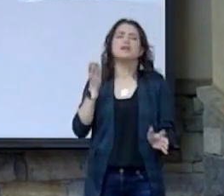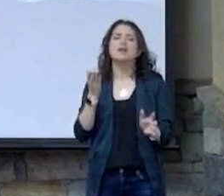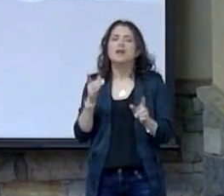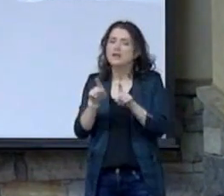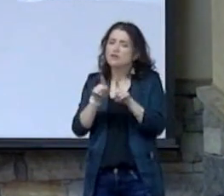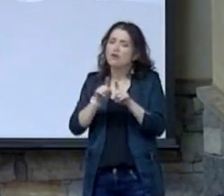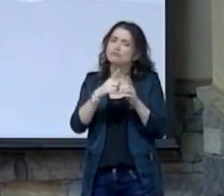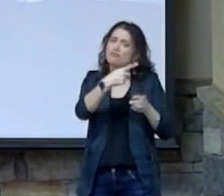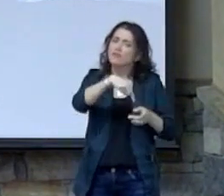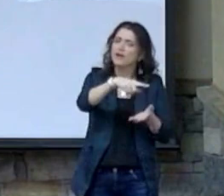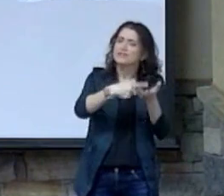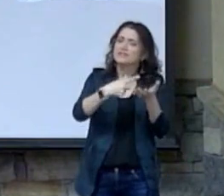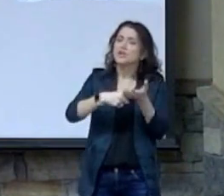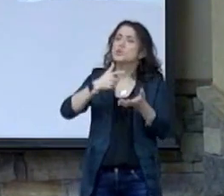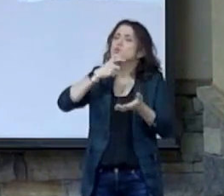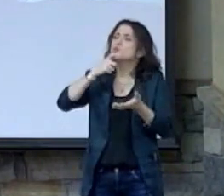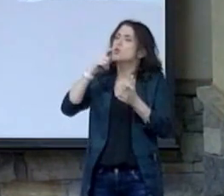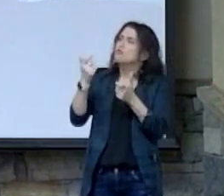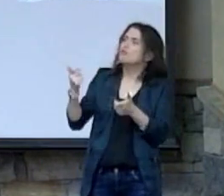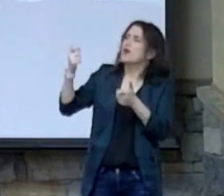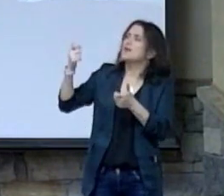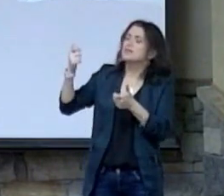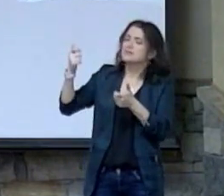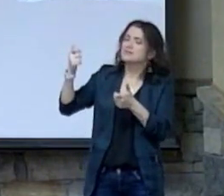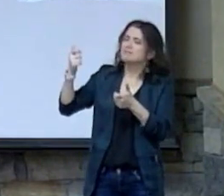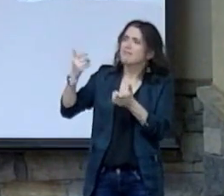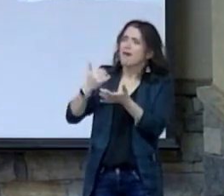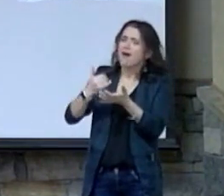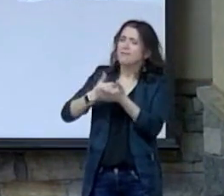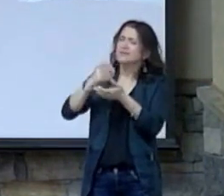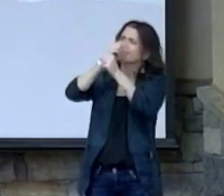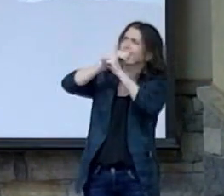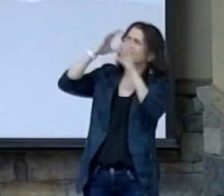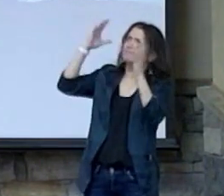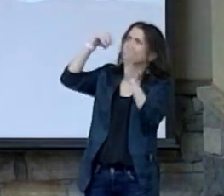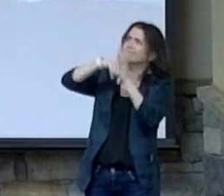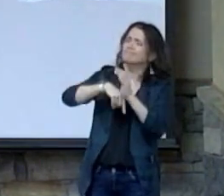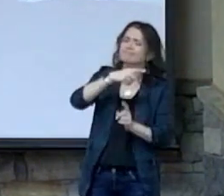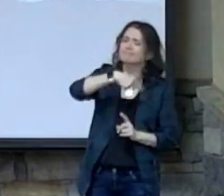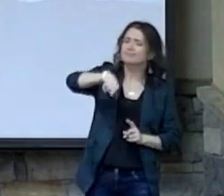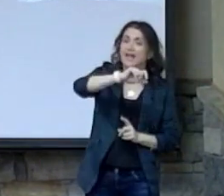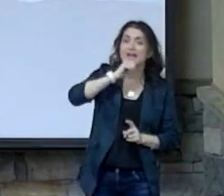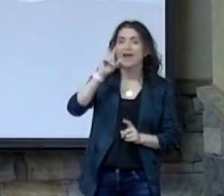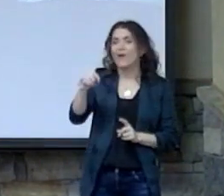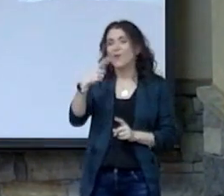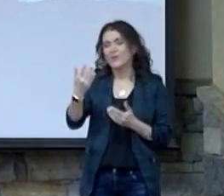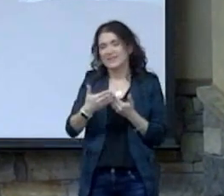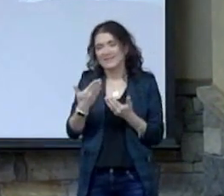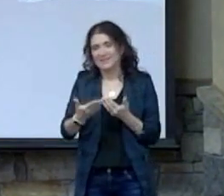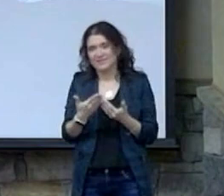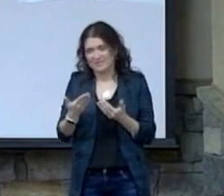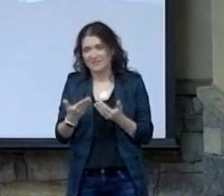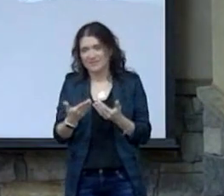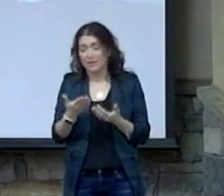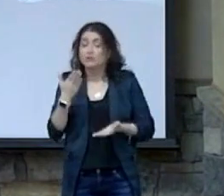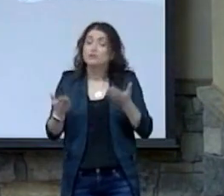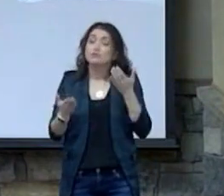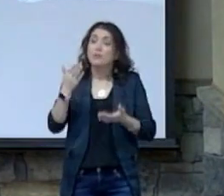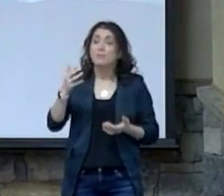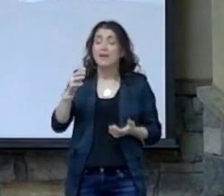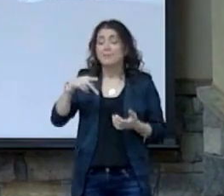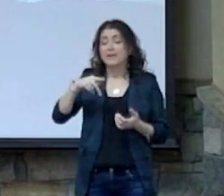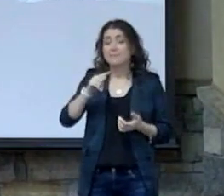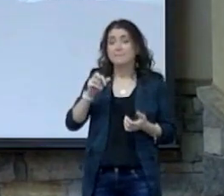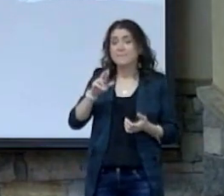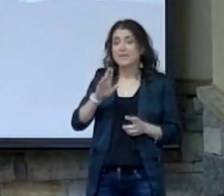their discussion about who's the greatest gives us some insight into the fact that it wasn't always easy. So maybe Peter in his